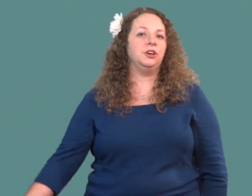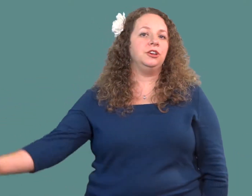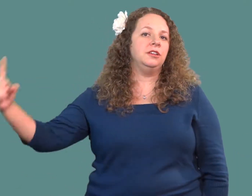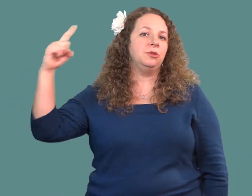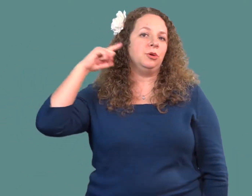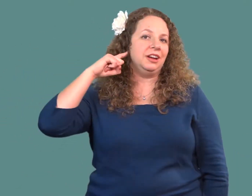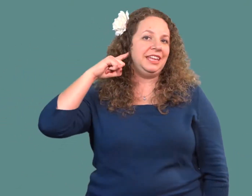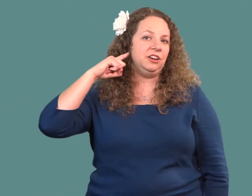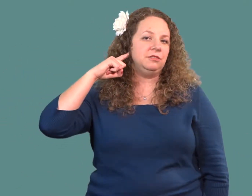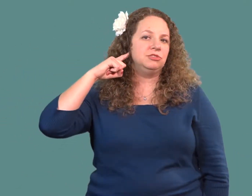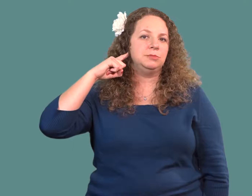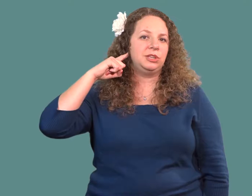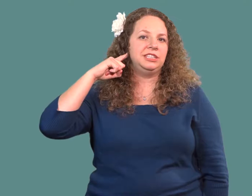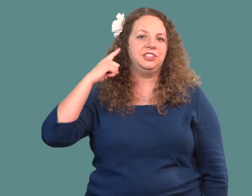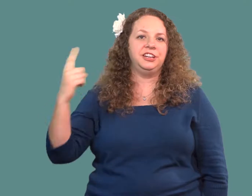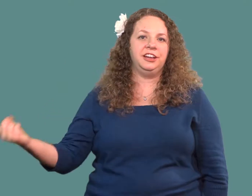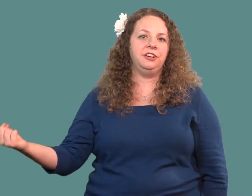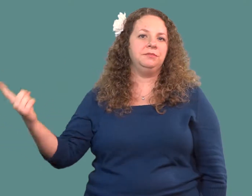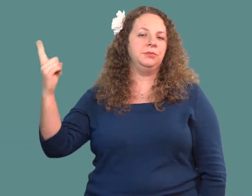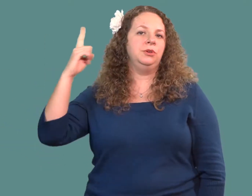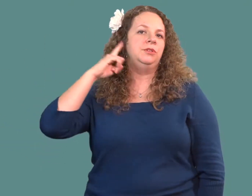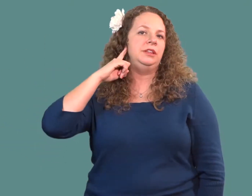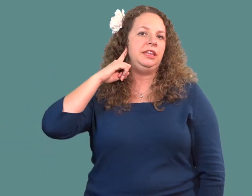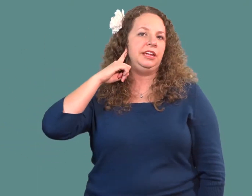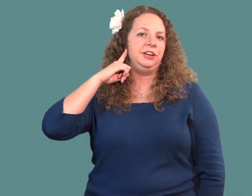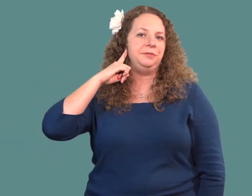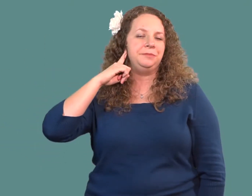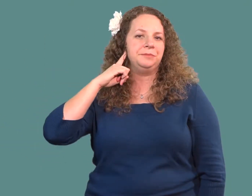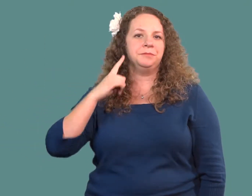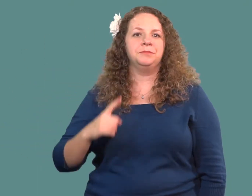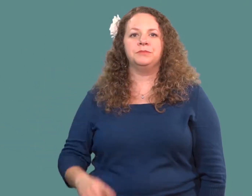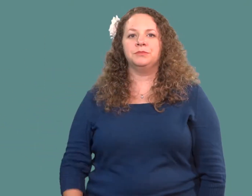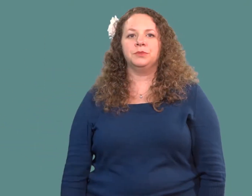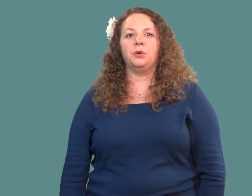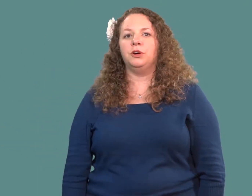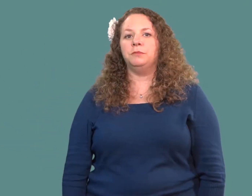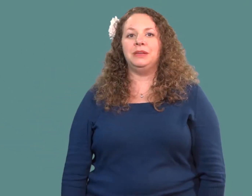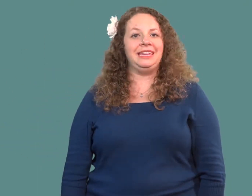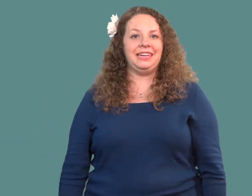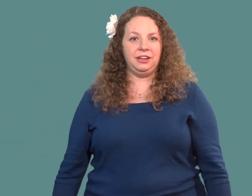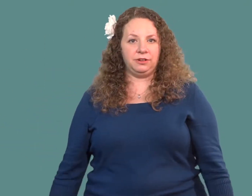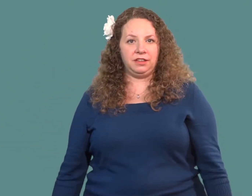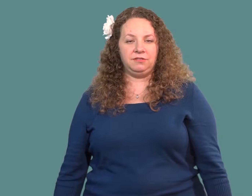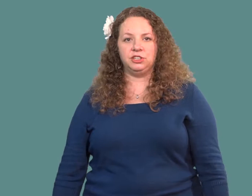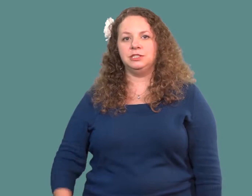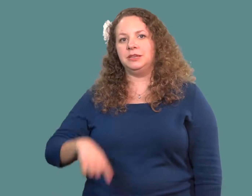Heard or hear, just pointing to your ear, hear. Or being hearing versus being